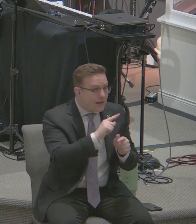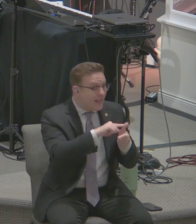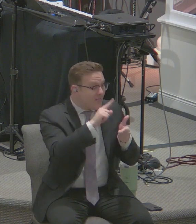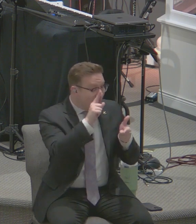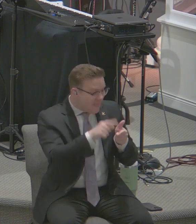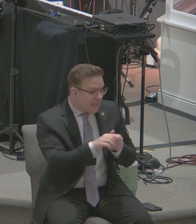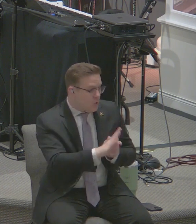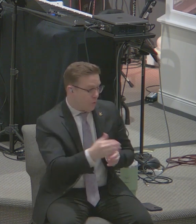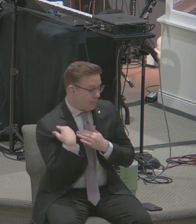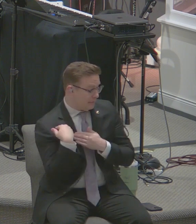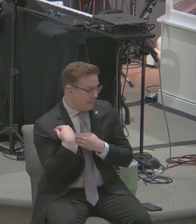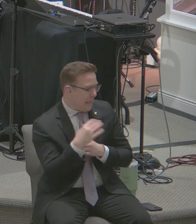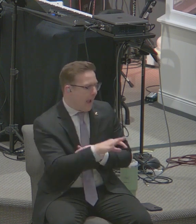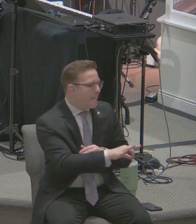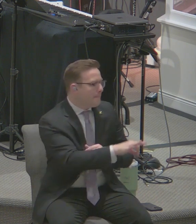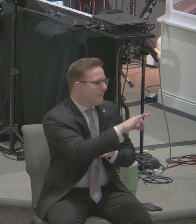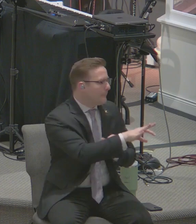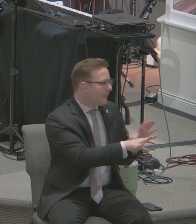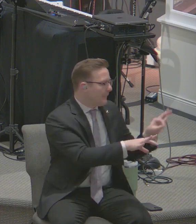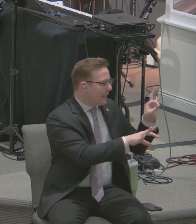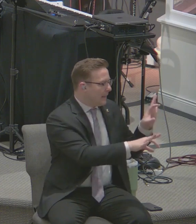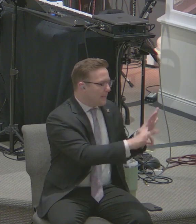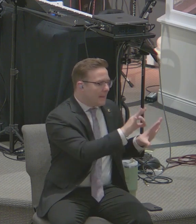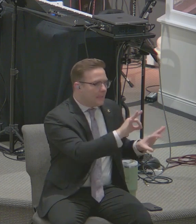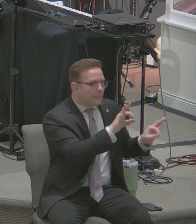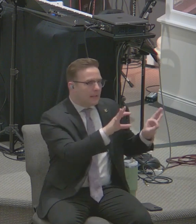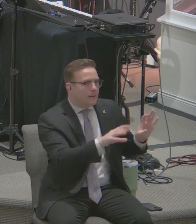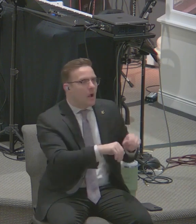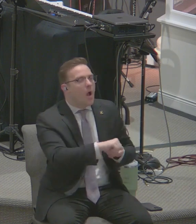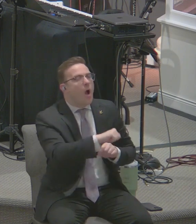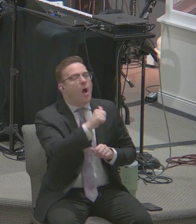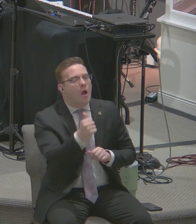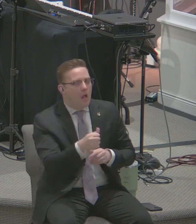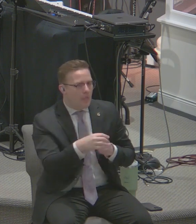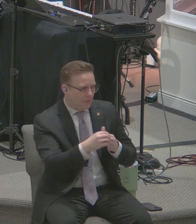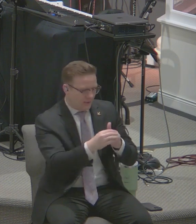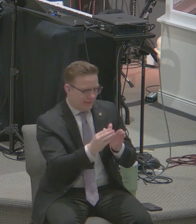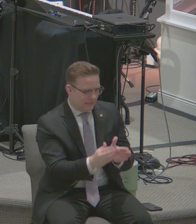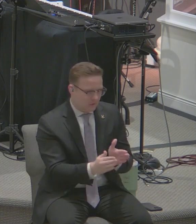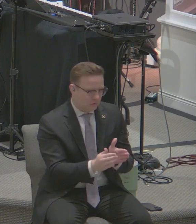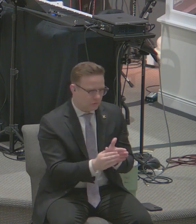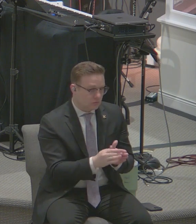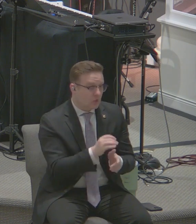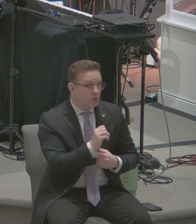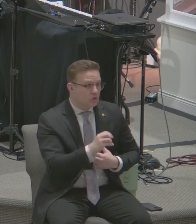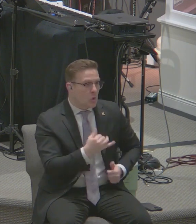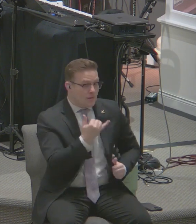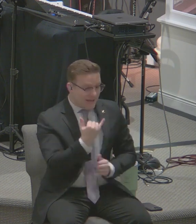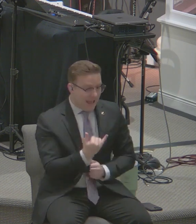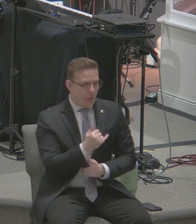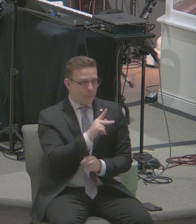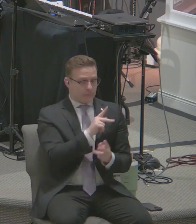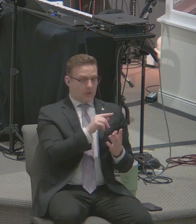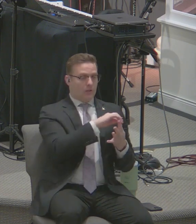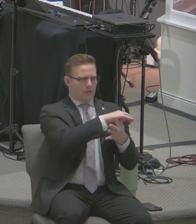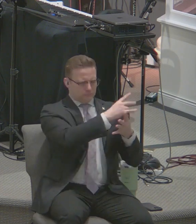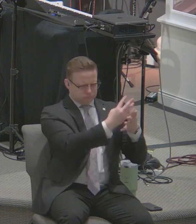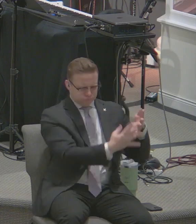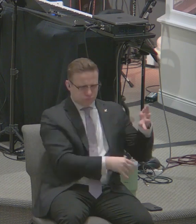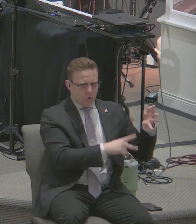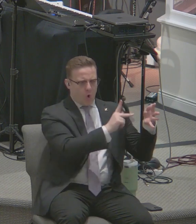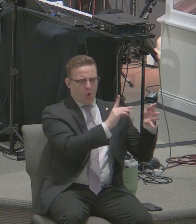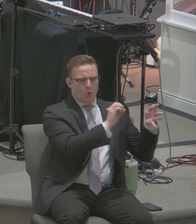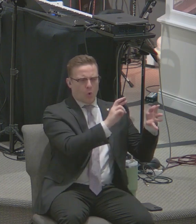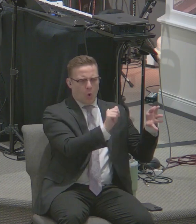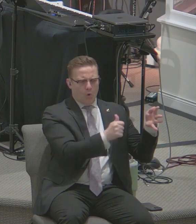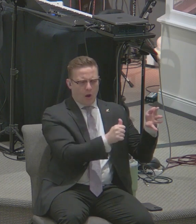Israel. So check out the irony here. These men have been called by God. They have been